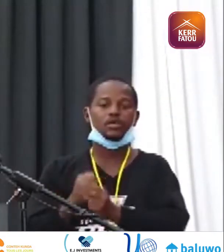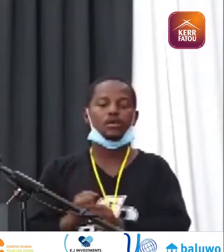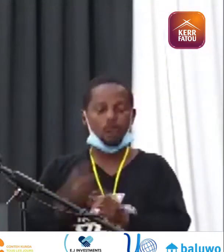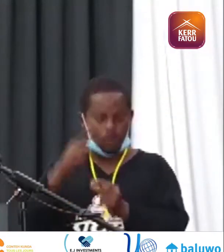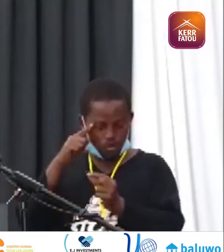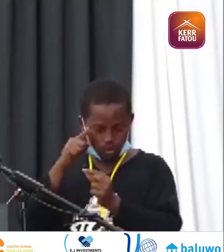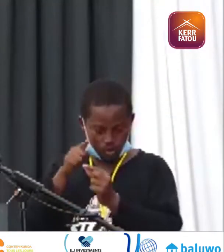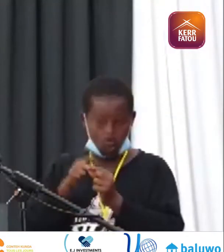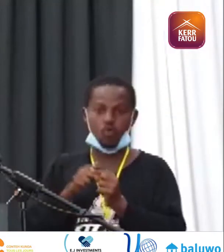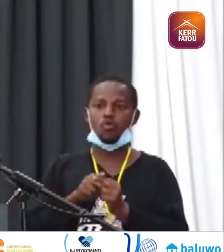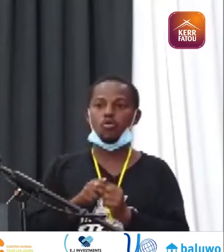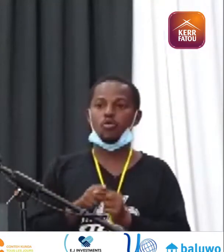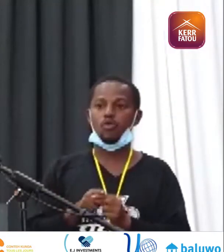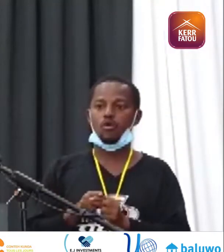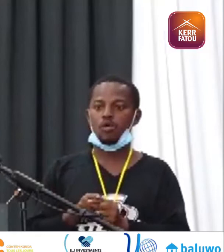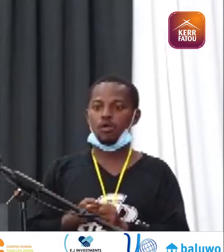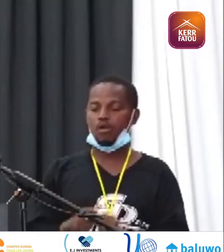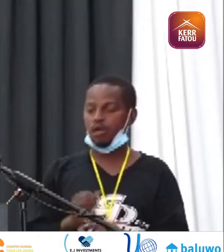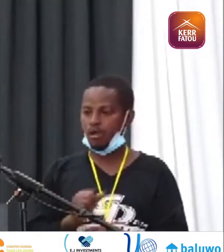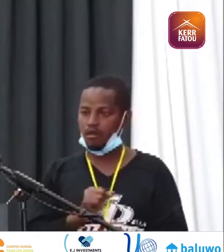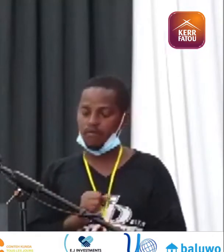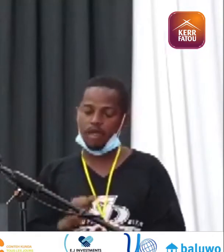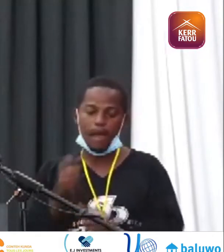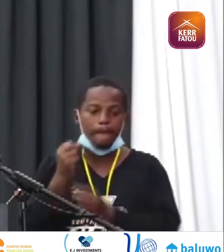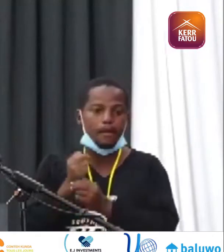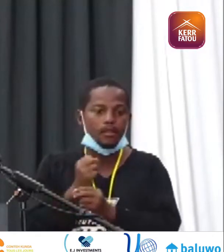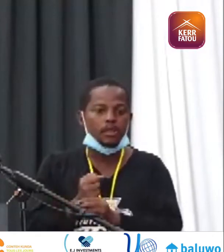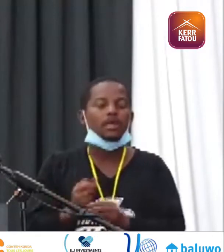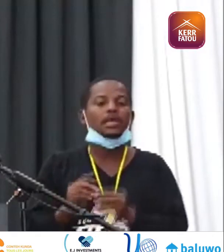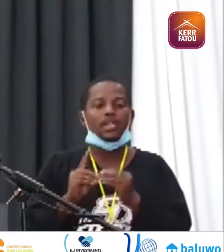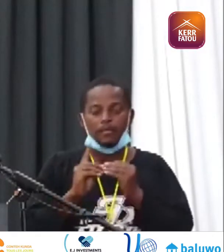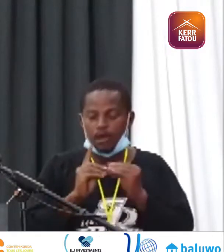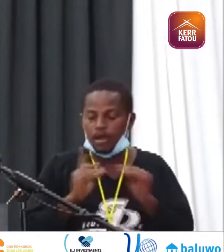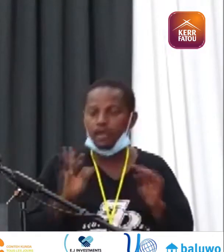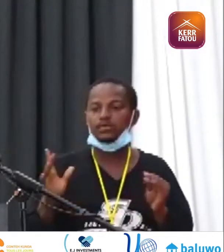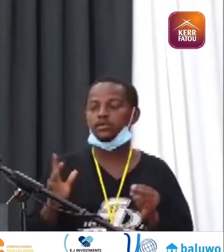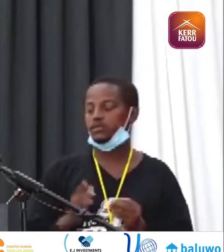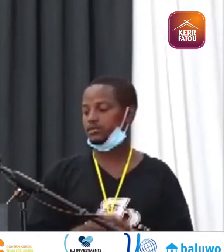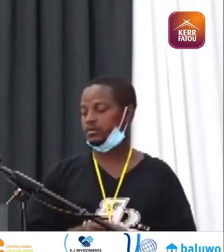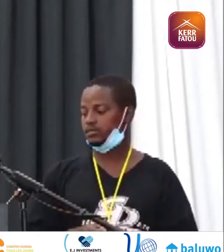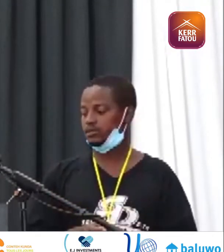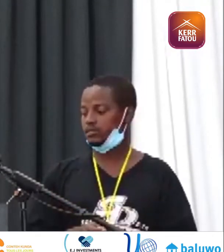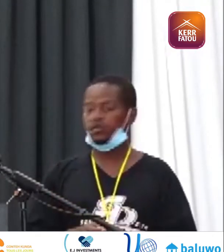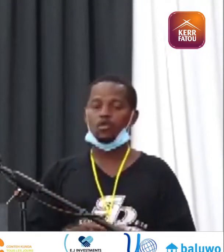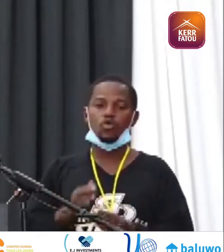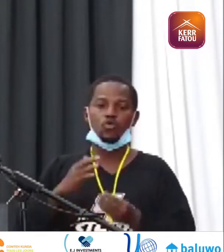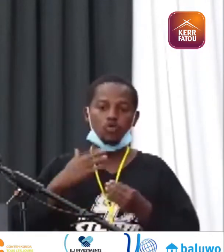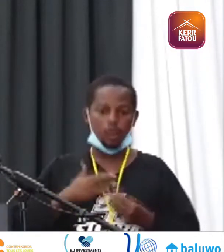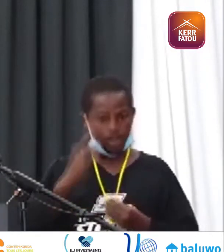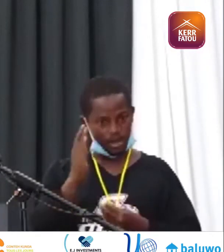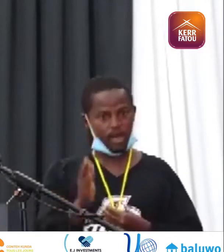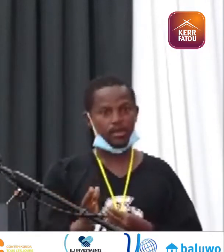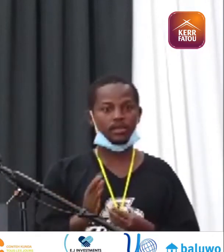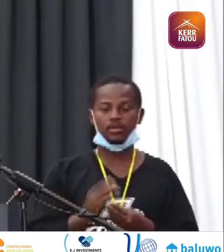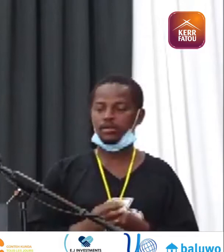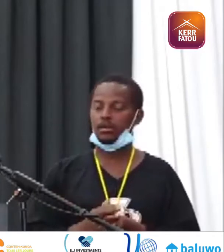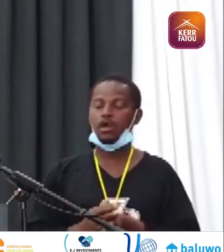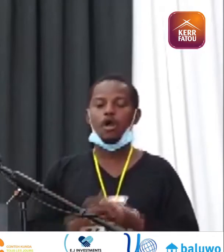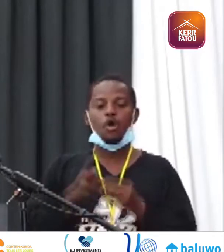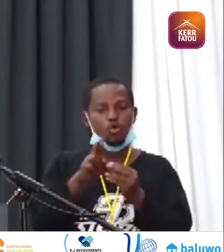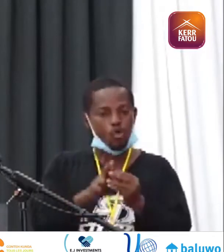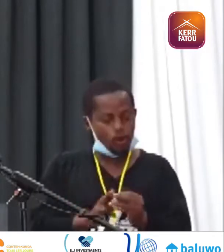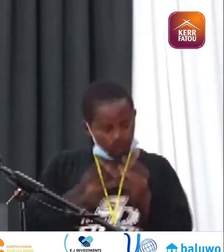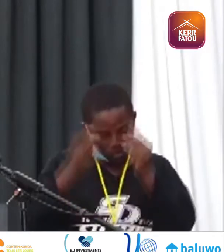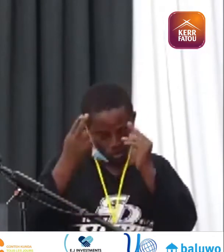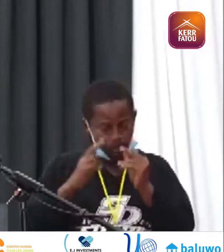goal of deepening and maintaining democracy, human rights, the rule of